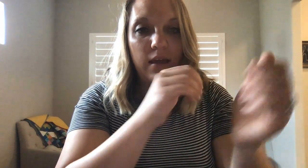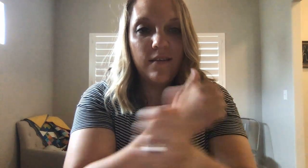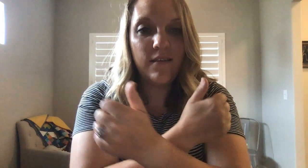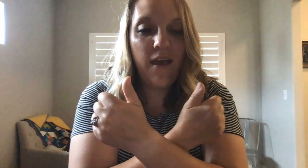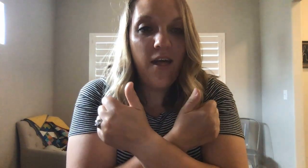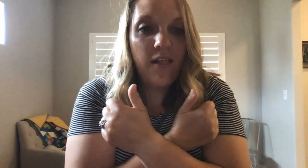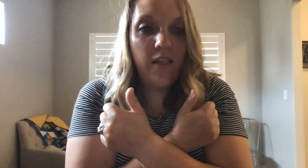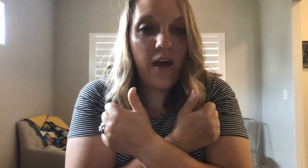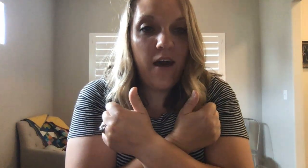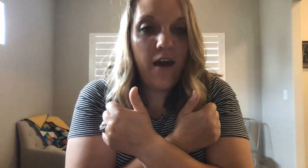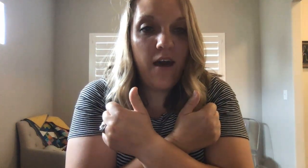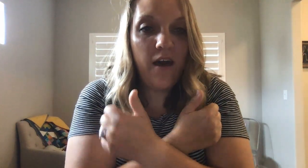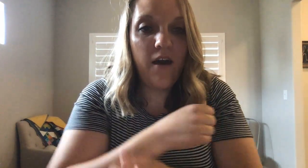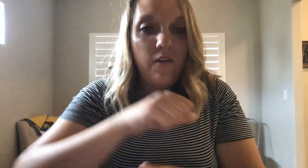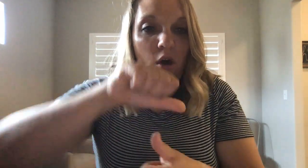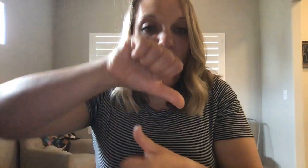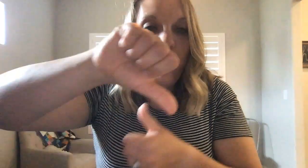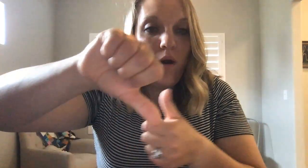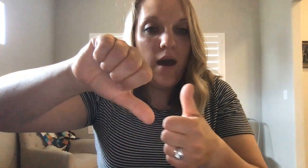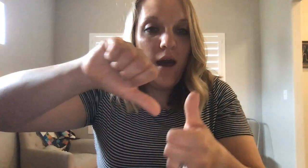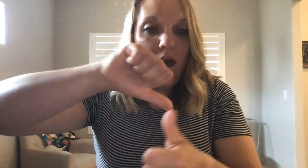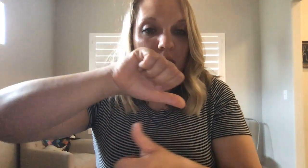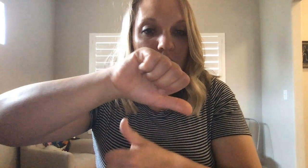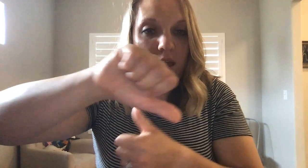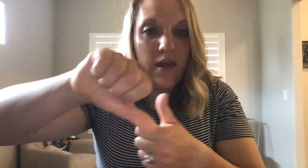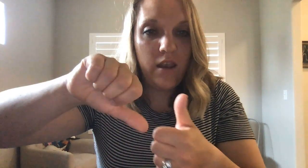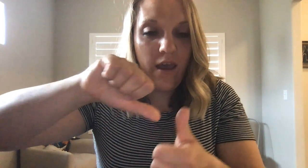commandment, love one